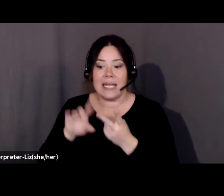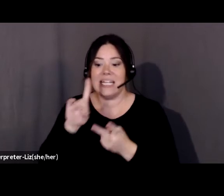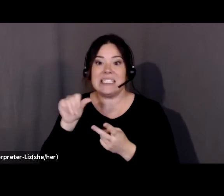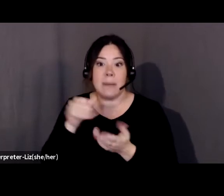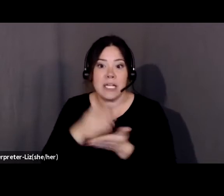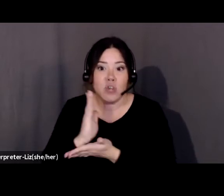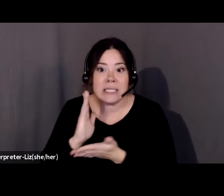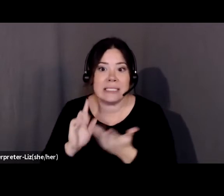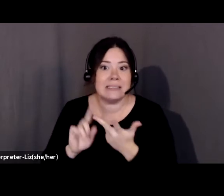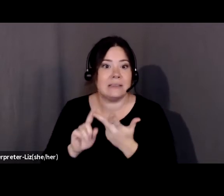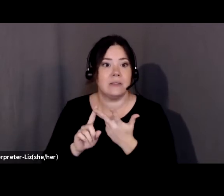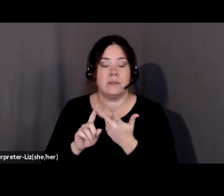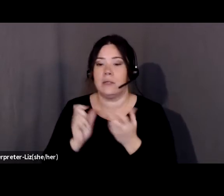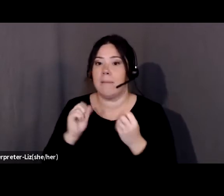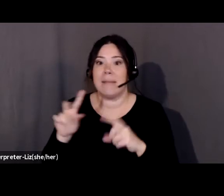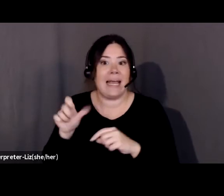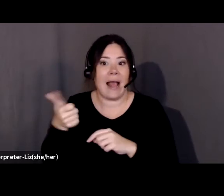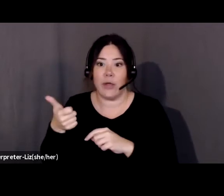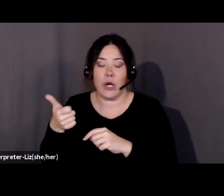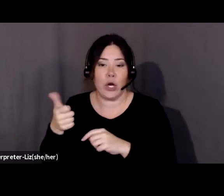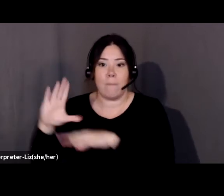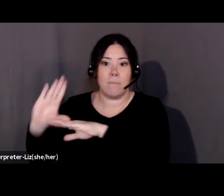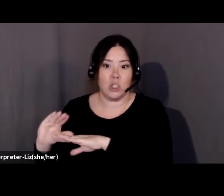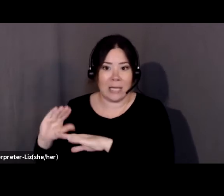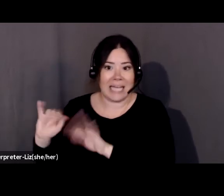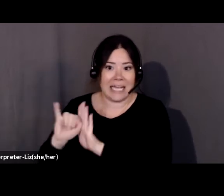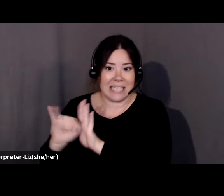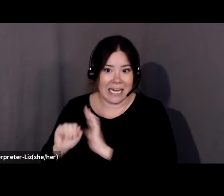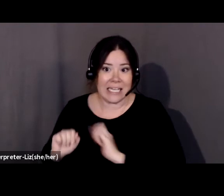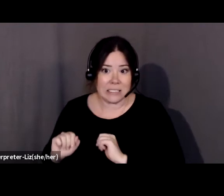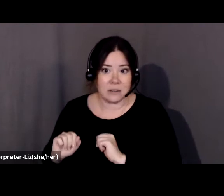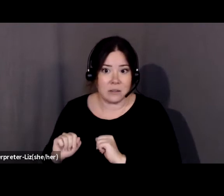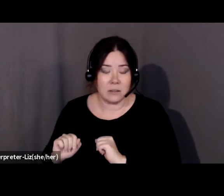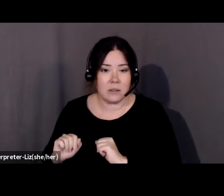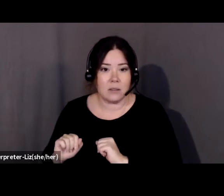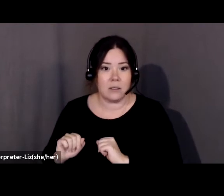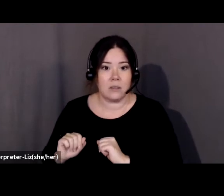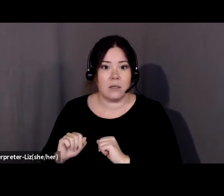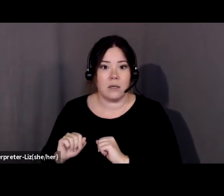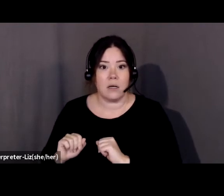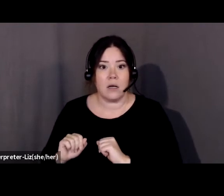to many other marginalized identities. You can't